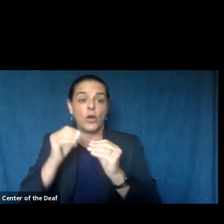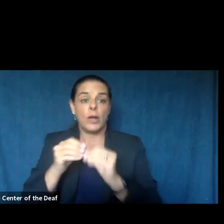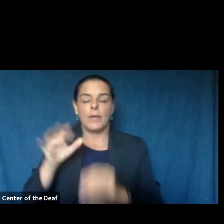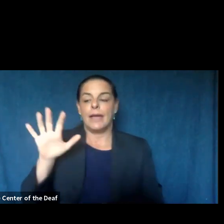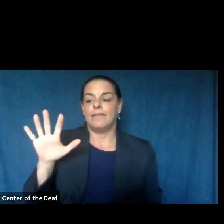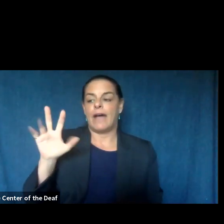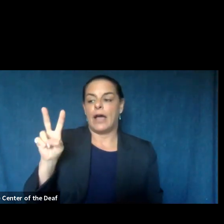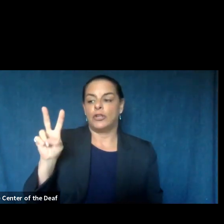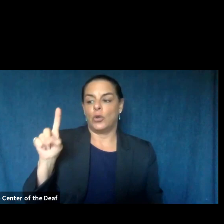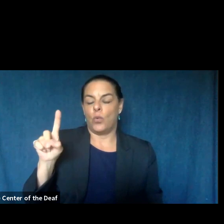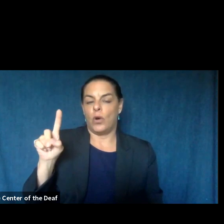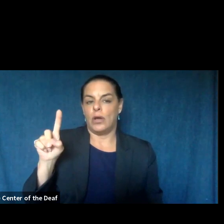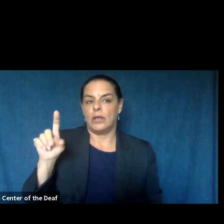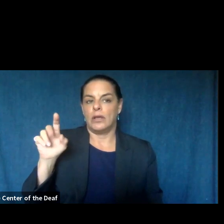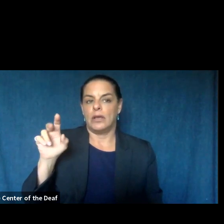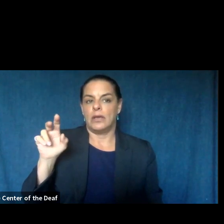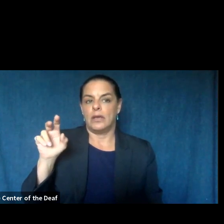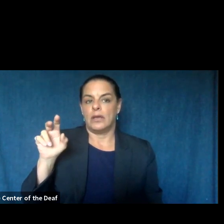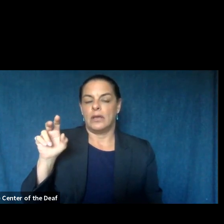521-2658 or